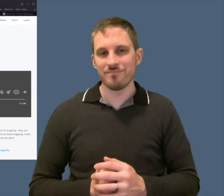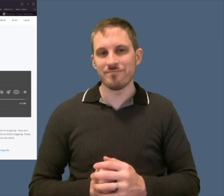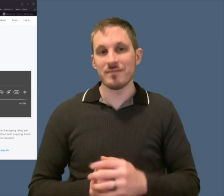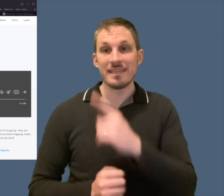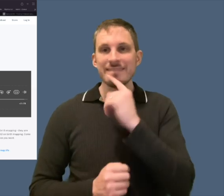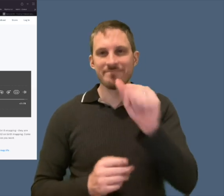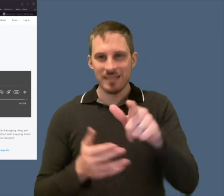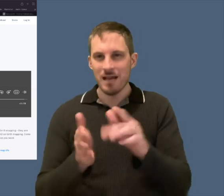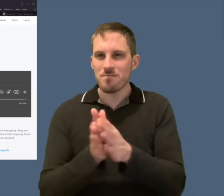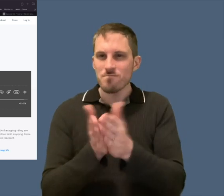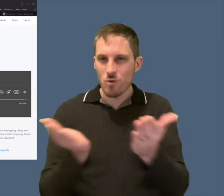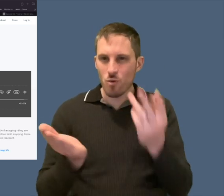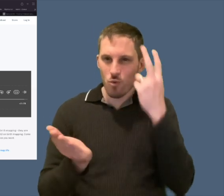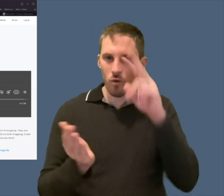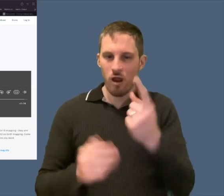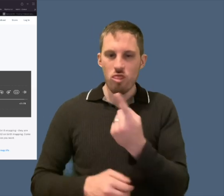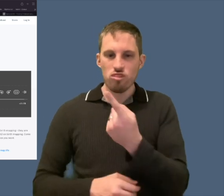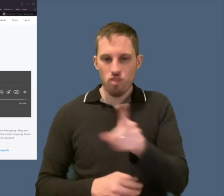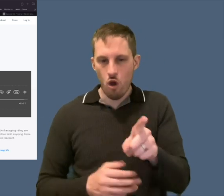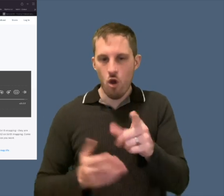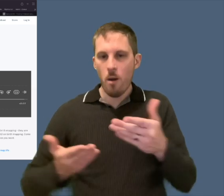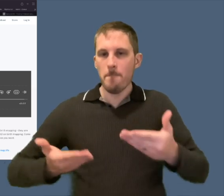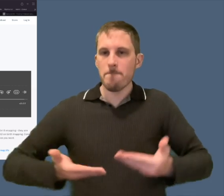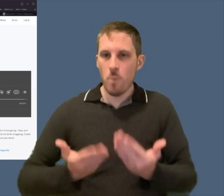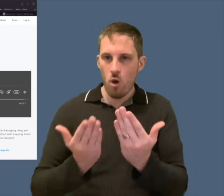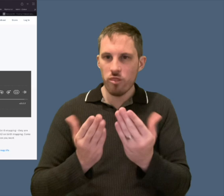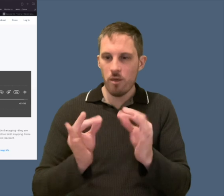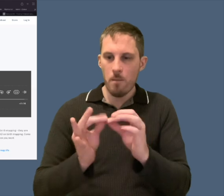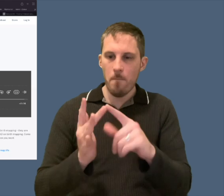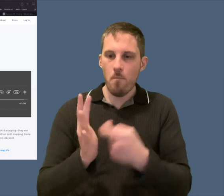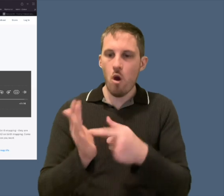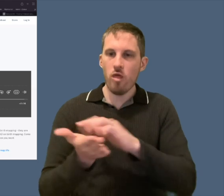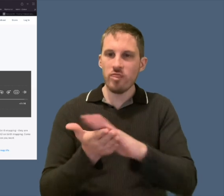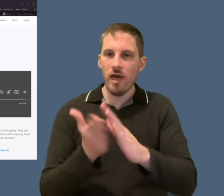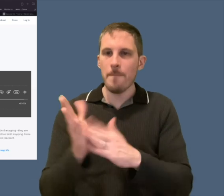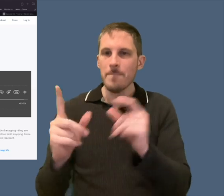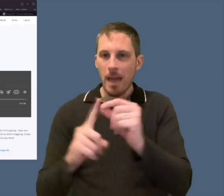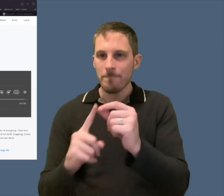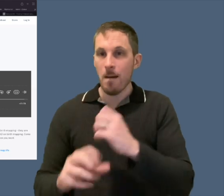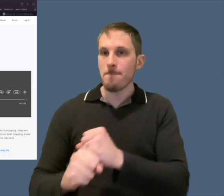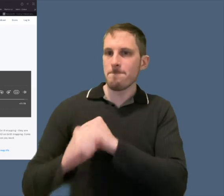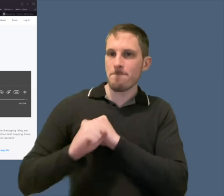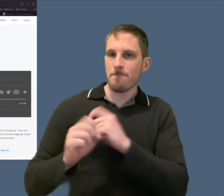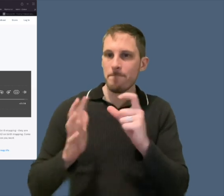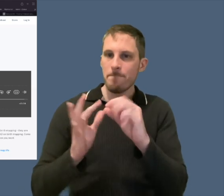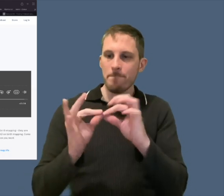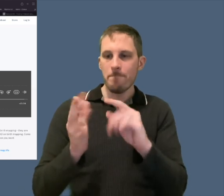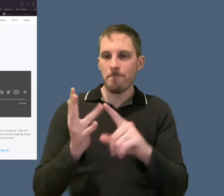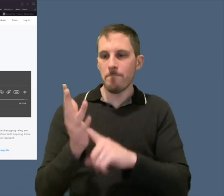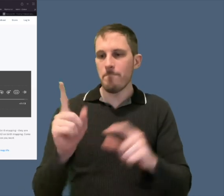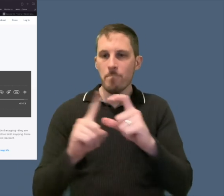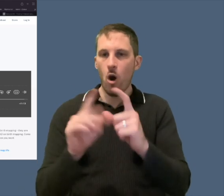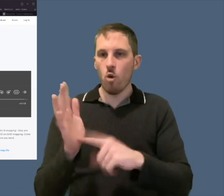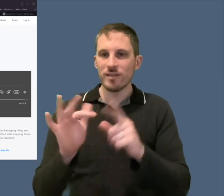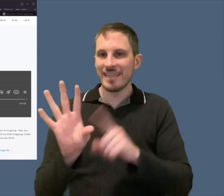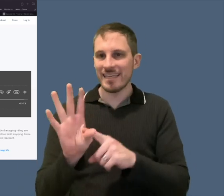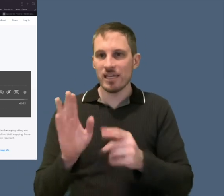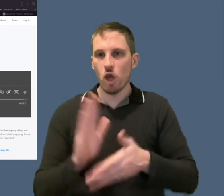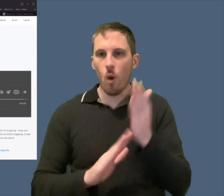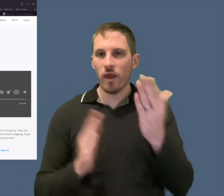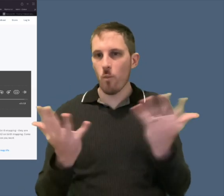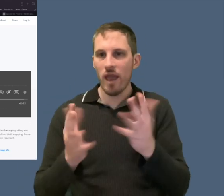The book is called The Birth Map, Boldly Going Where No Birth Plan Has Gone